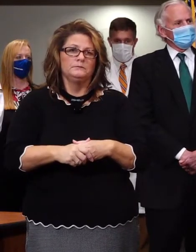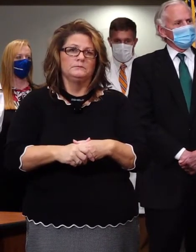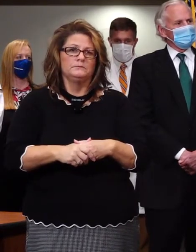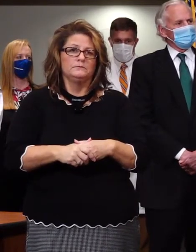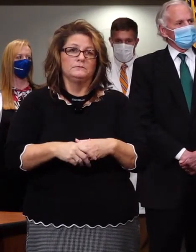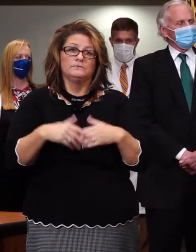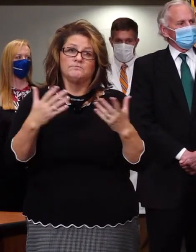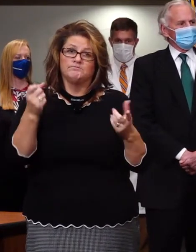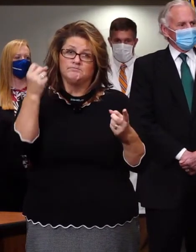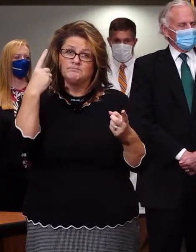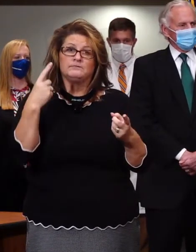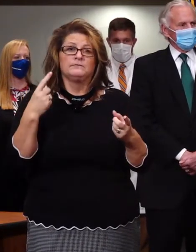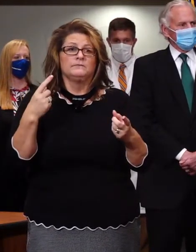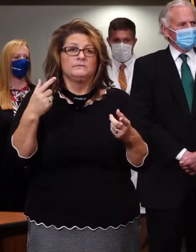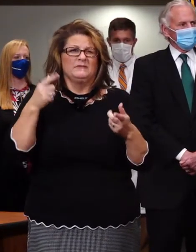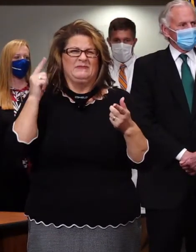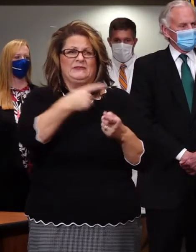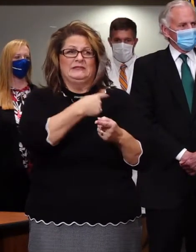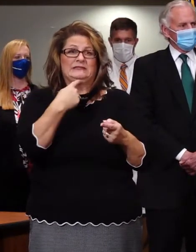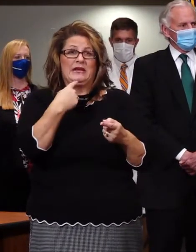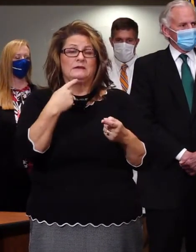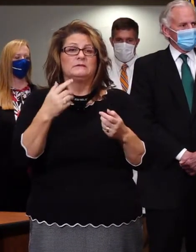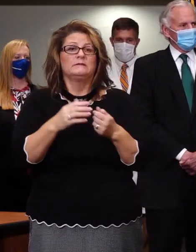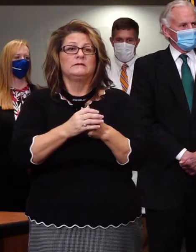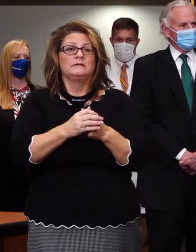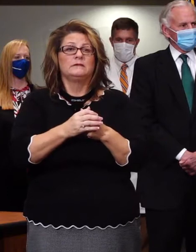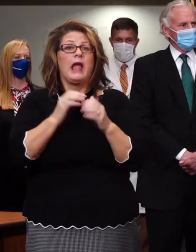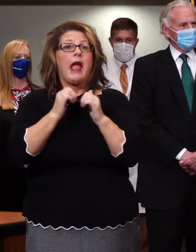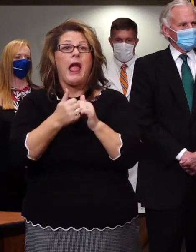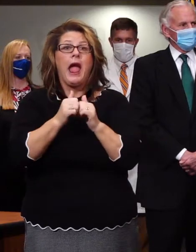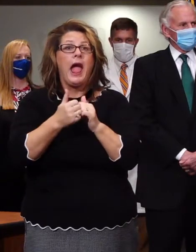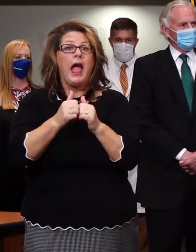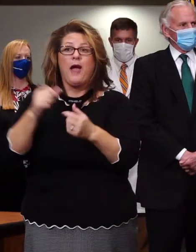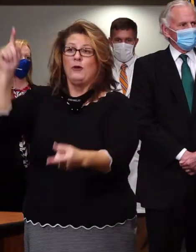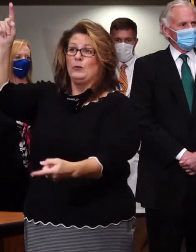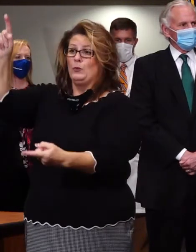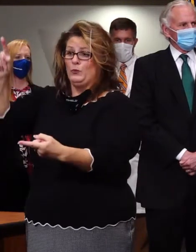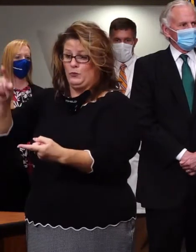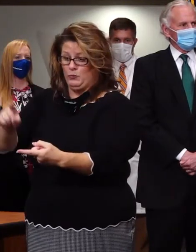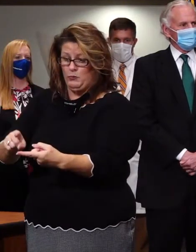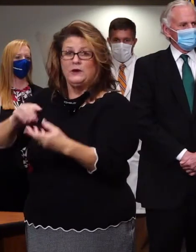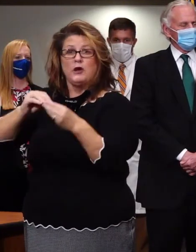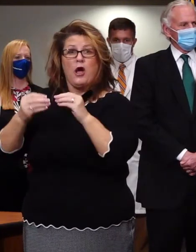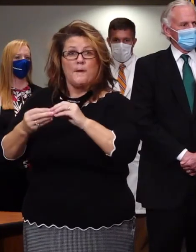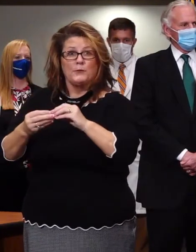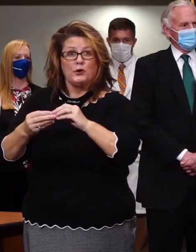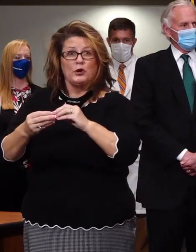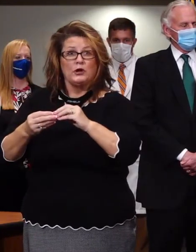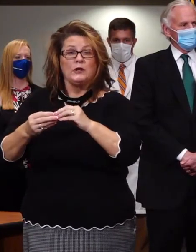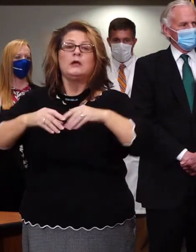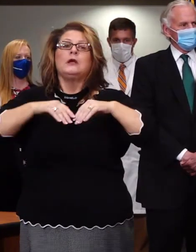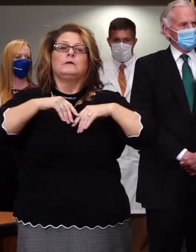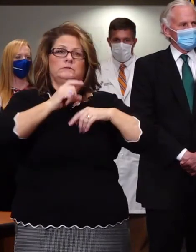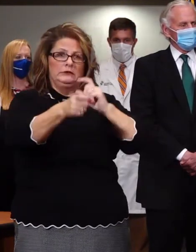we stand, our best and quickest path forward is the safe administration of effective vaccines to